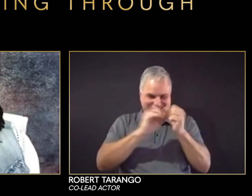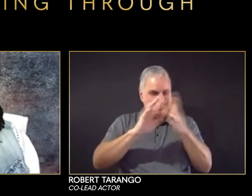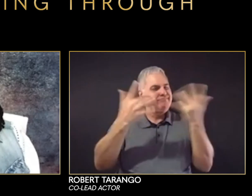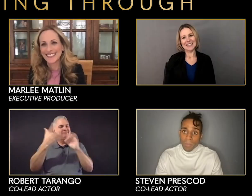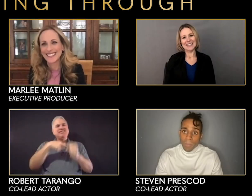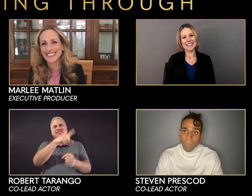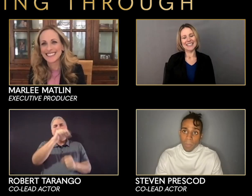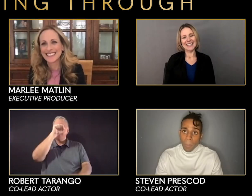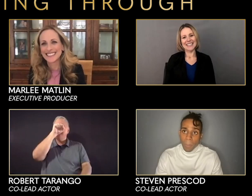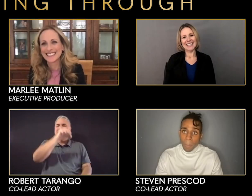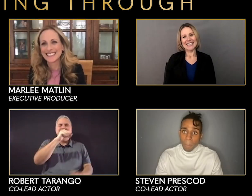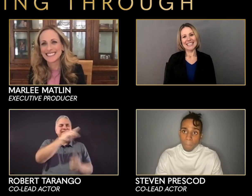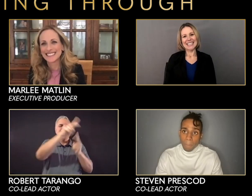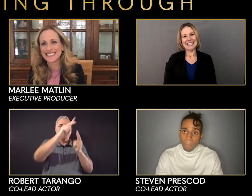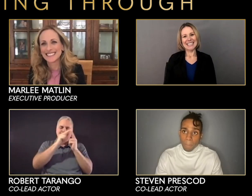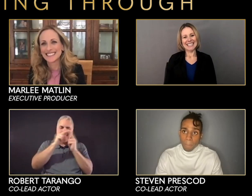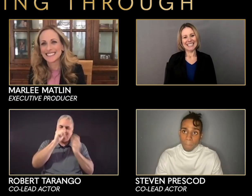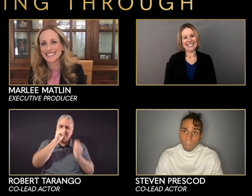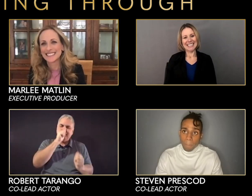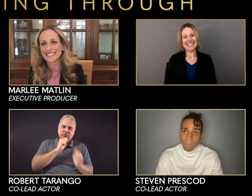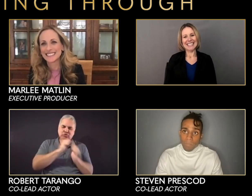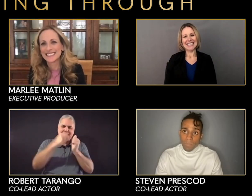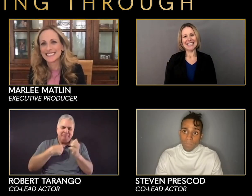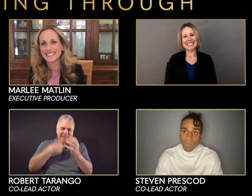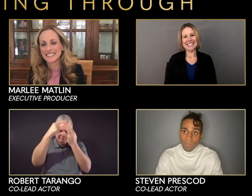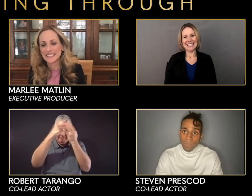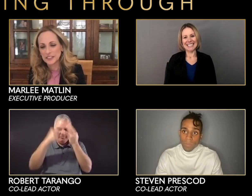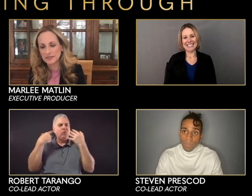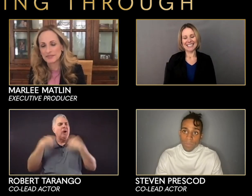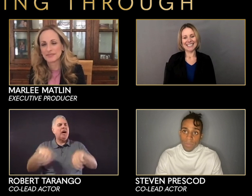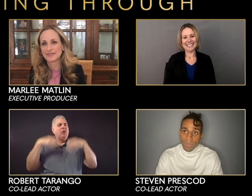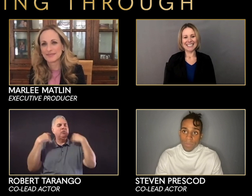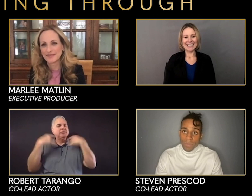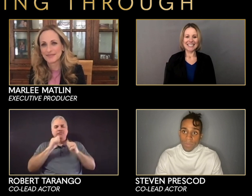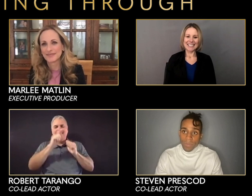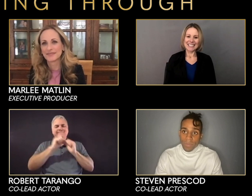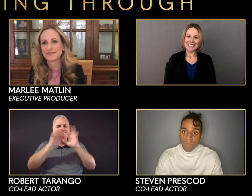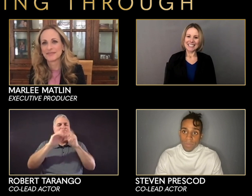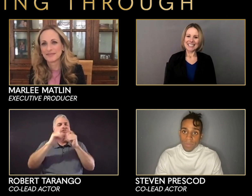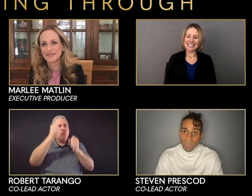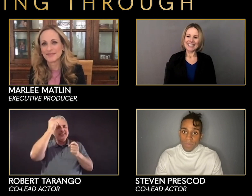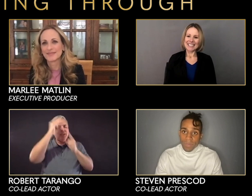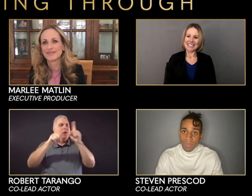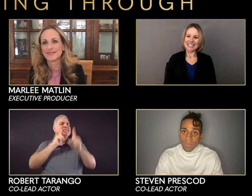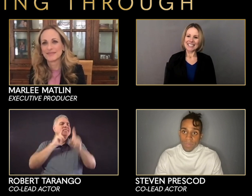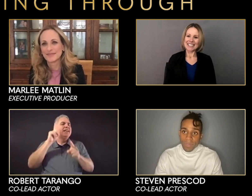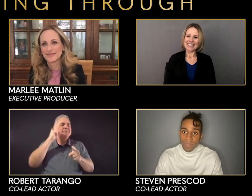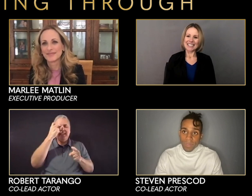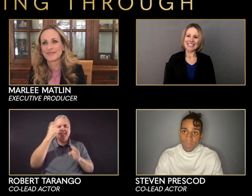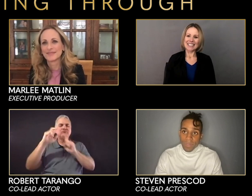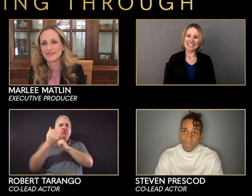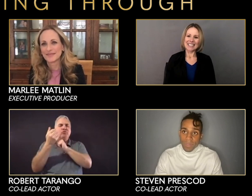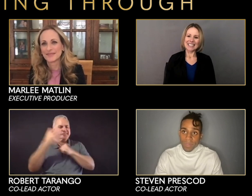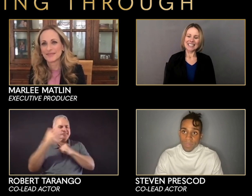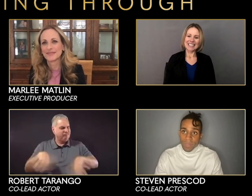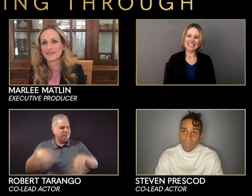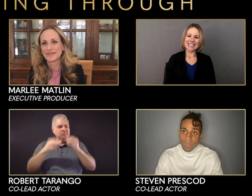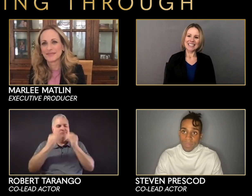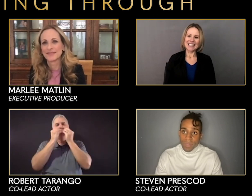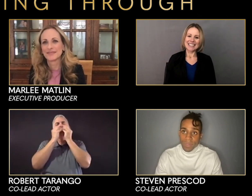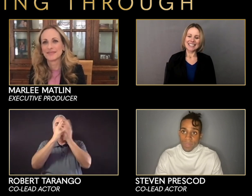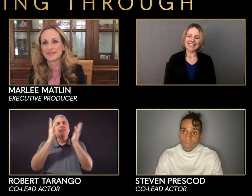always translate, so then Doug had to assume the role to really demo it for me. But he was really patient working with